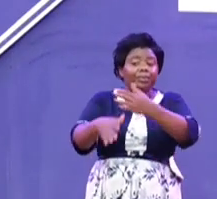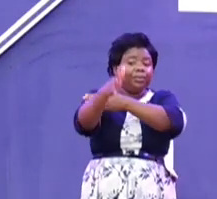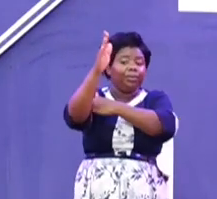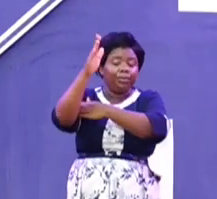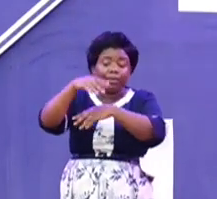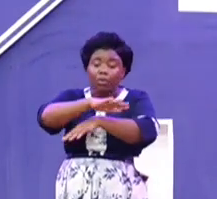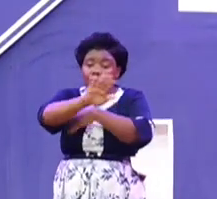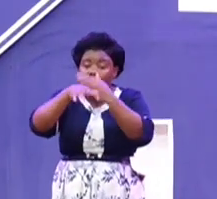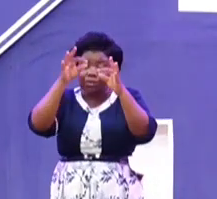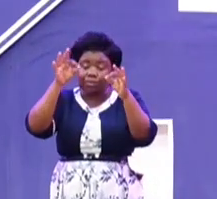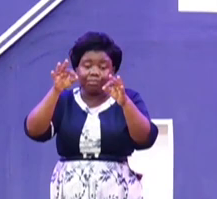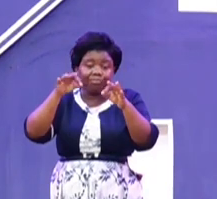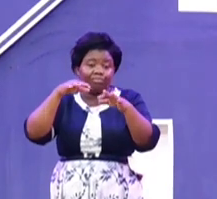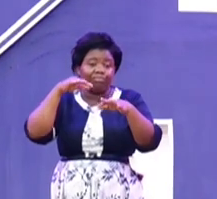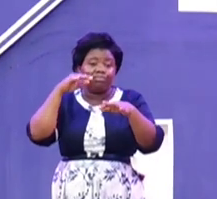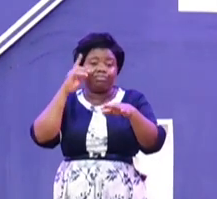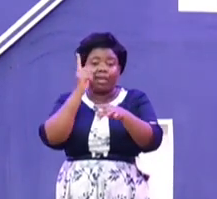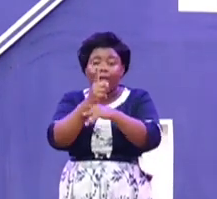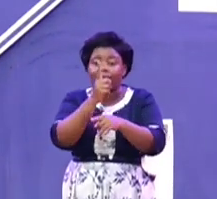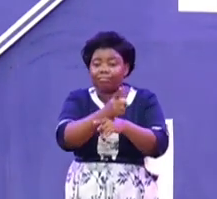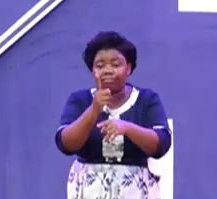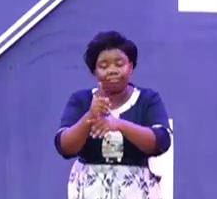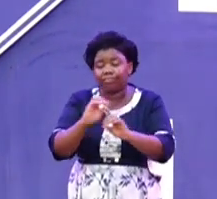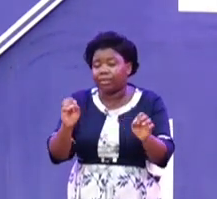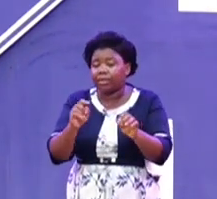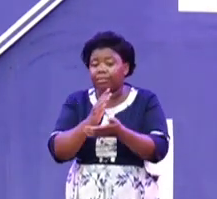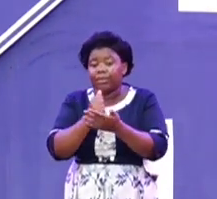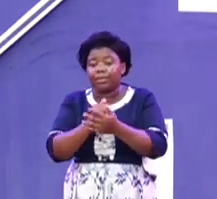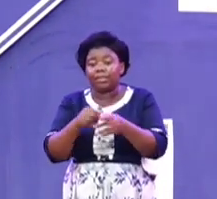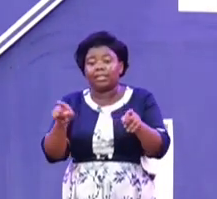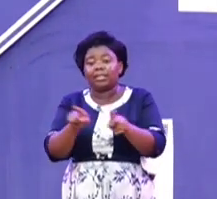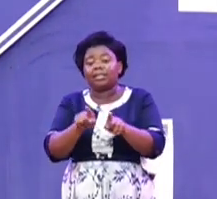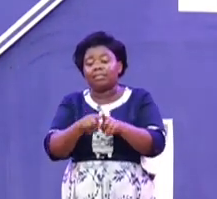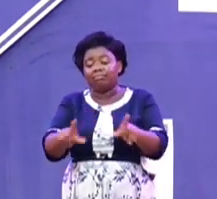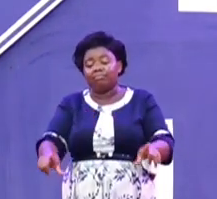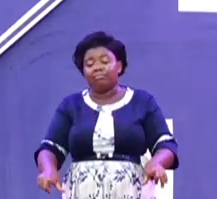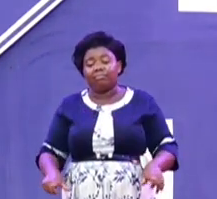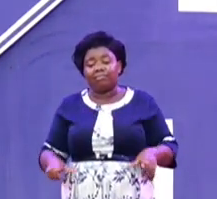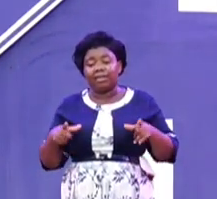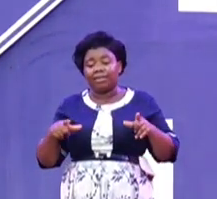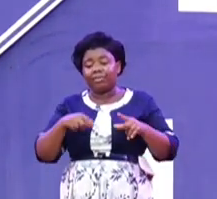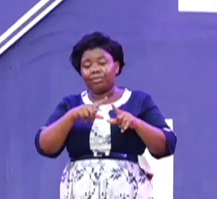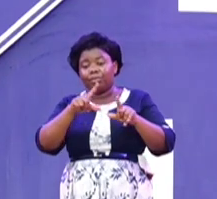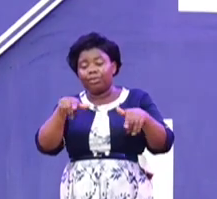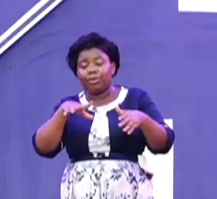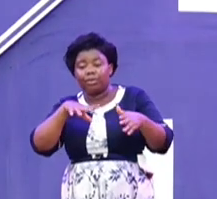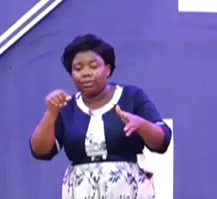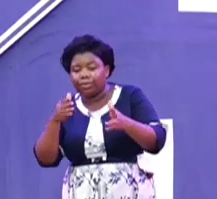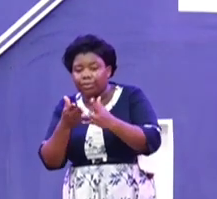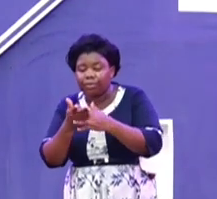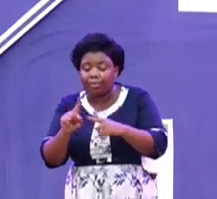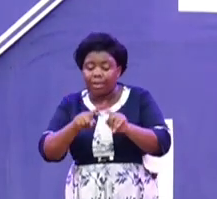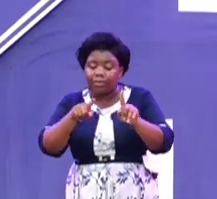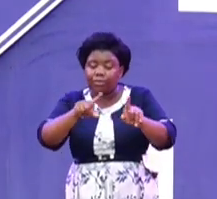byonna bambi, sibanenya fena bwebulamu mwe tuyitatu, tukula bukuzi. All that I'm talking about, I'm